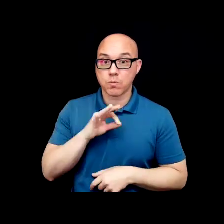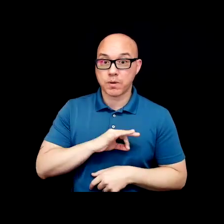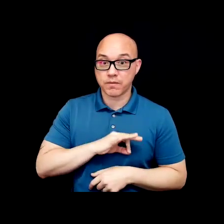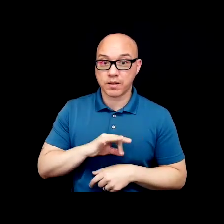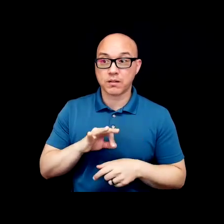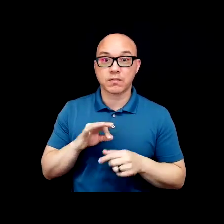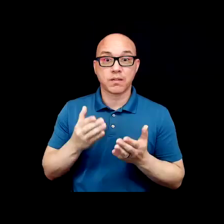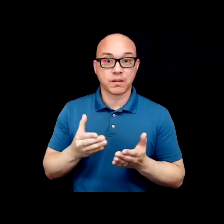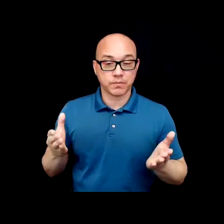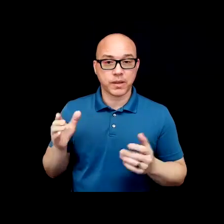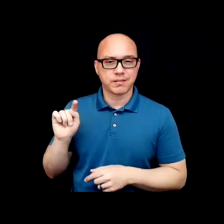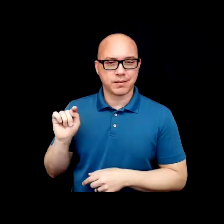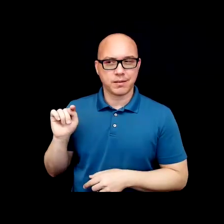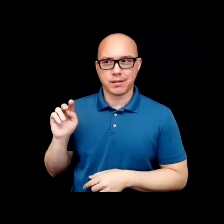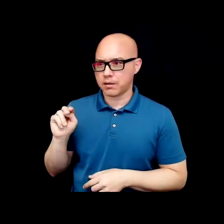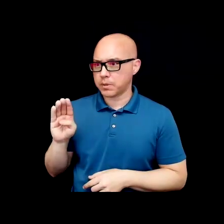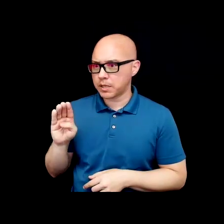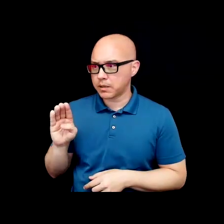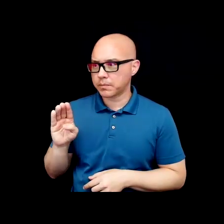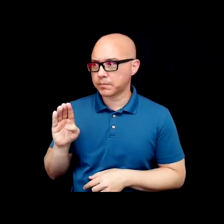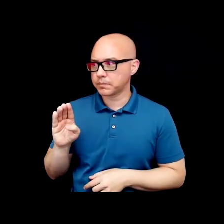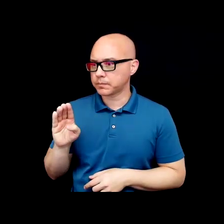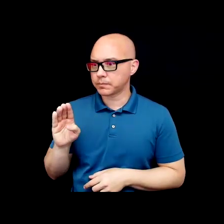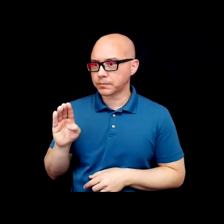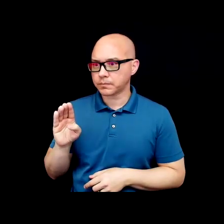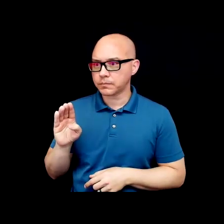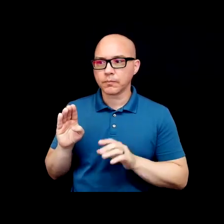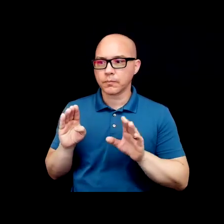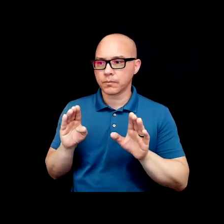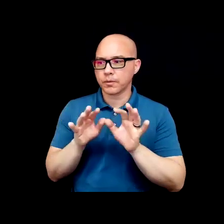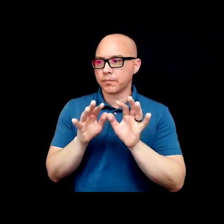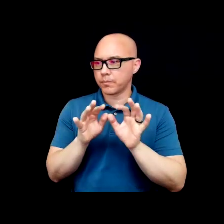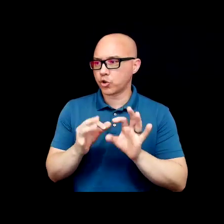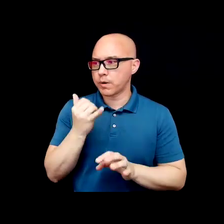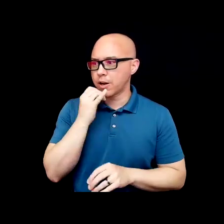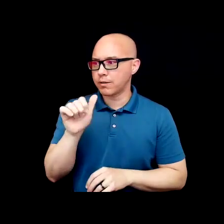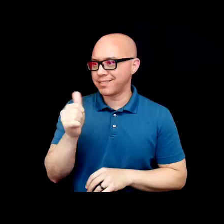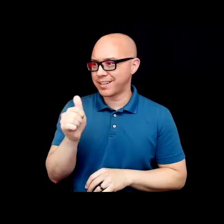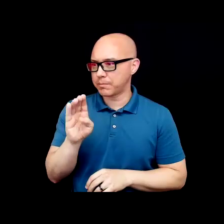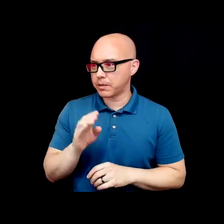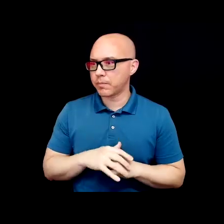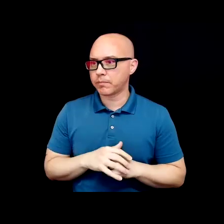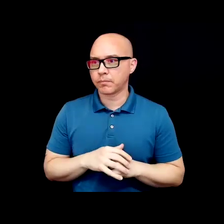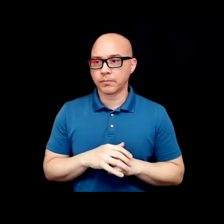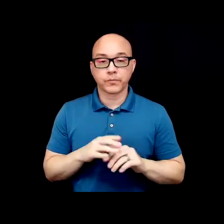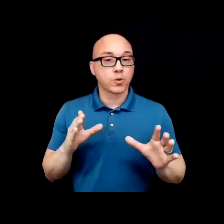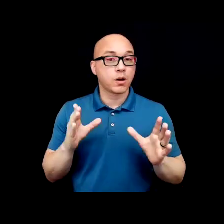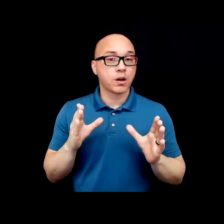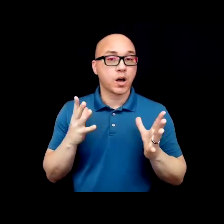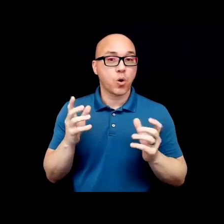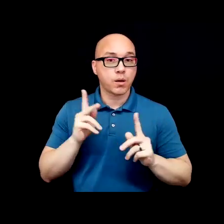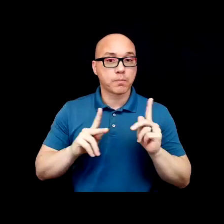is what TMB is. But that is not the main topic of this. So I definitely invite those people with